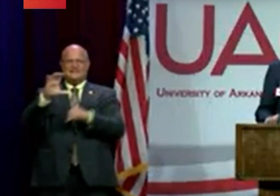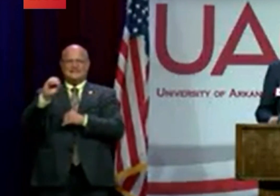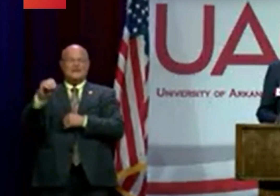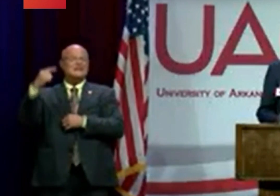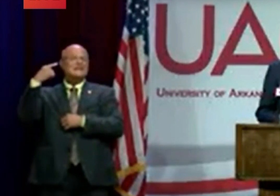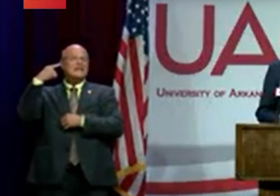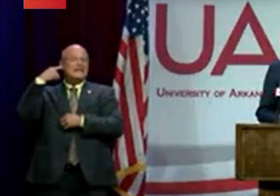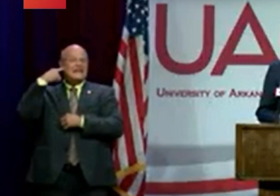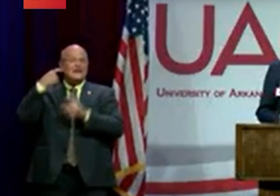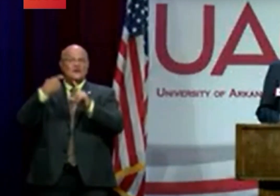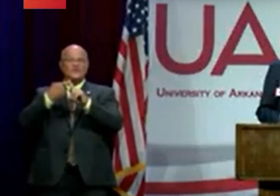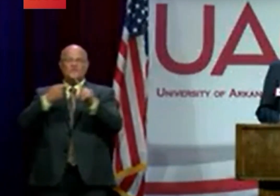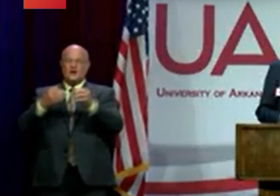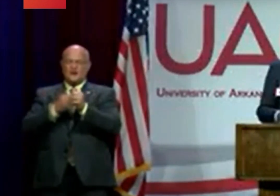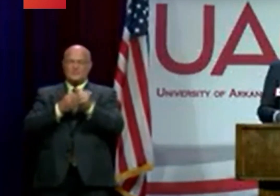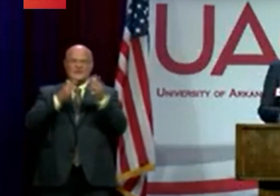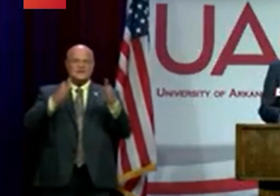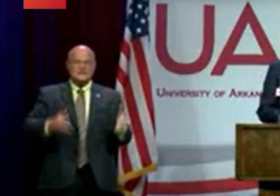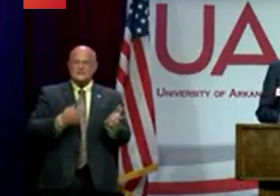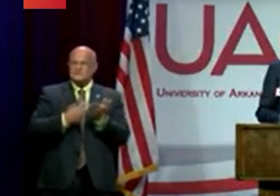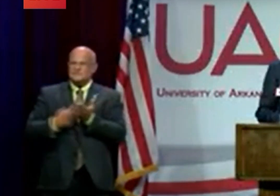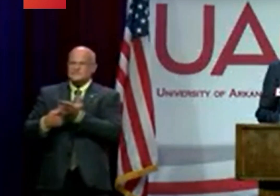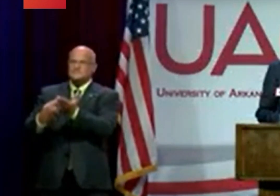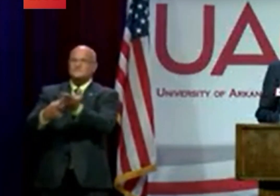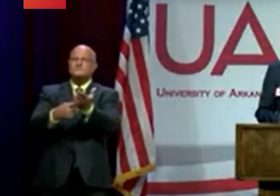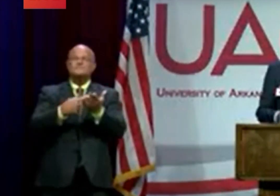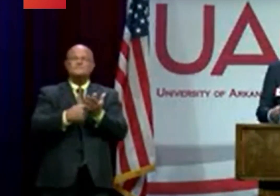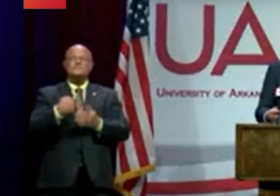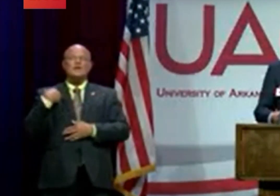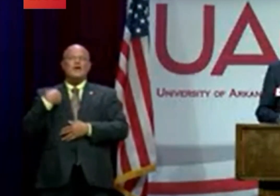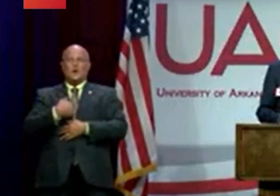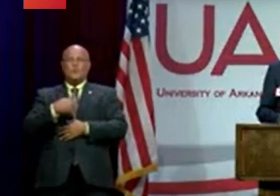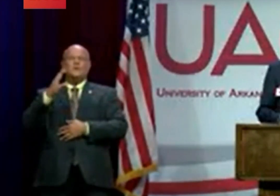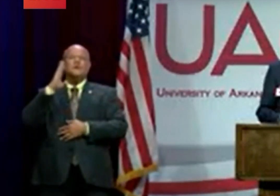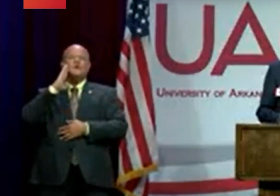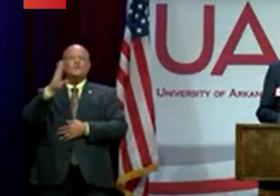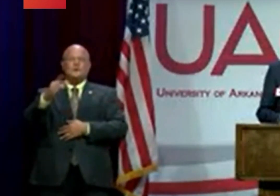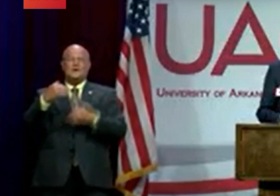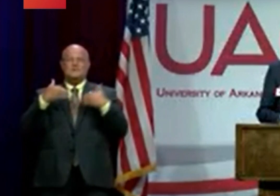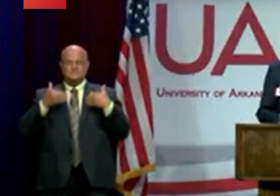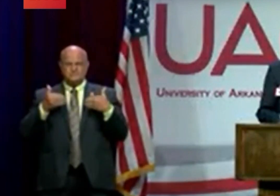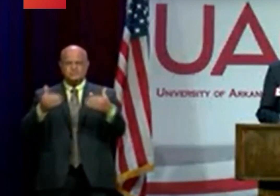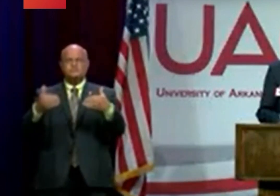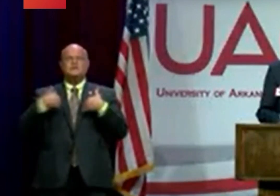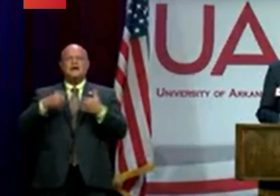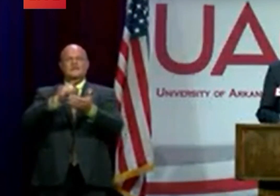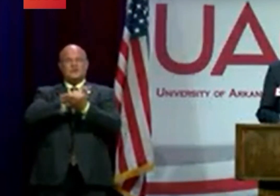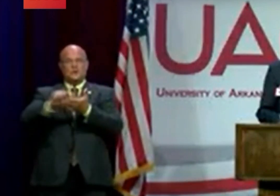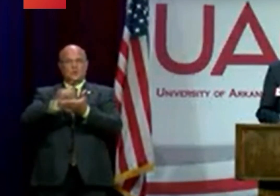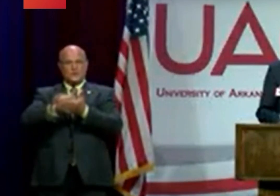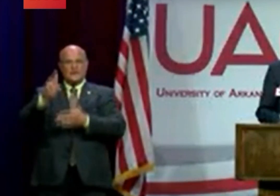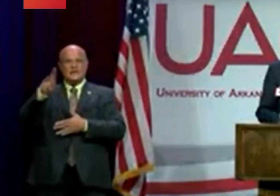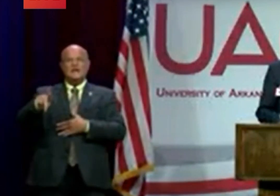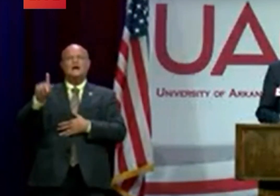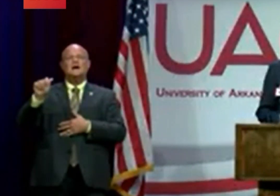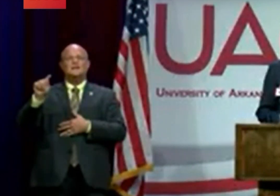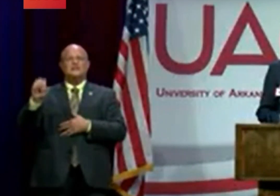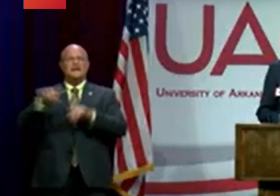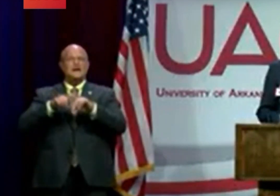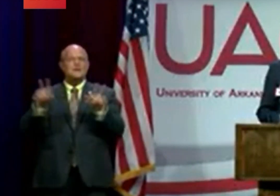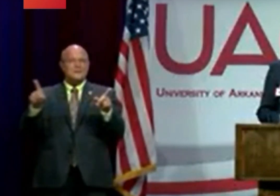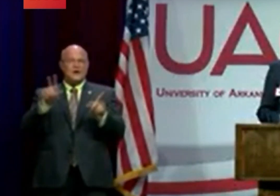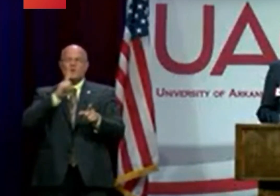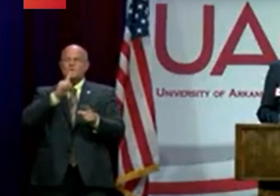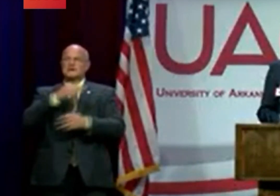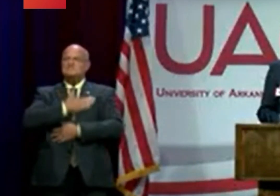hear from the leaders, and we will be sticking with our plan to have a weekly update, but I